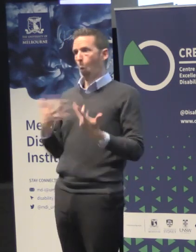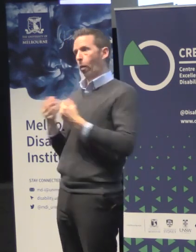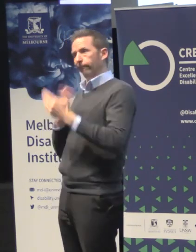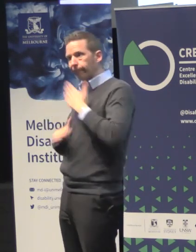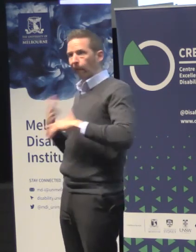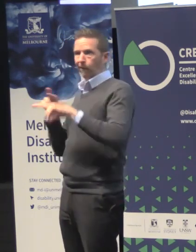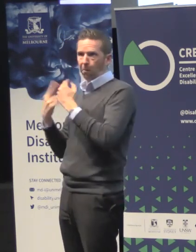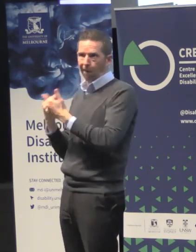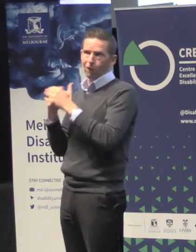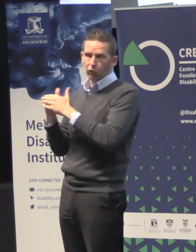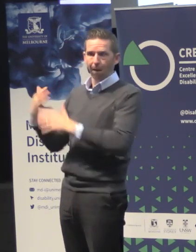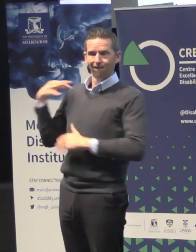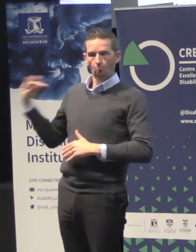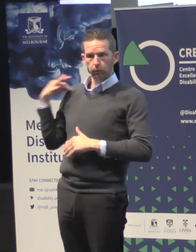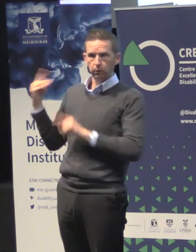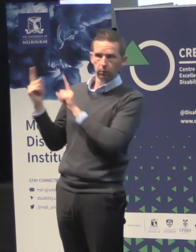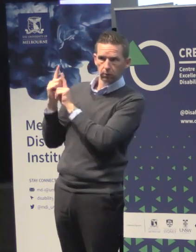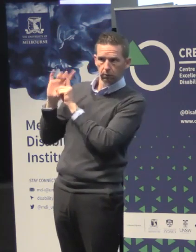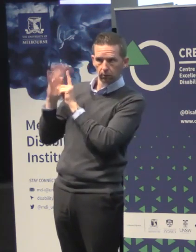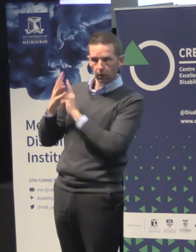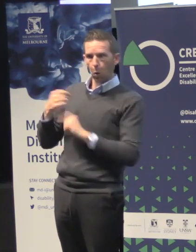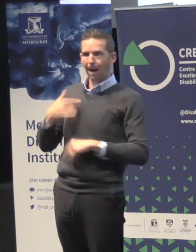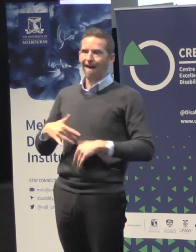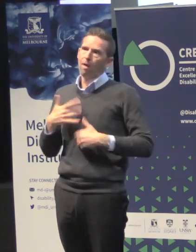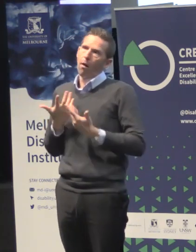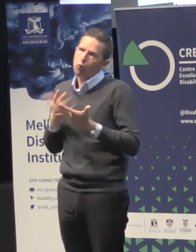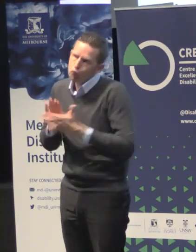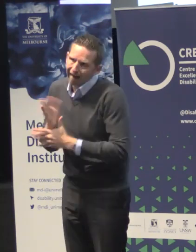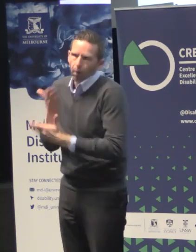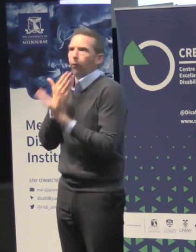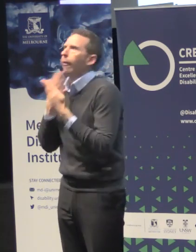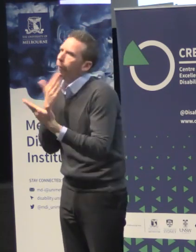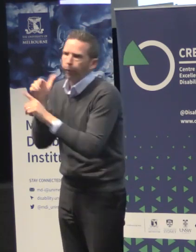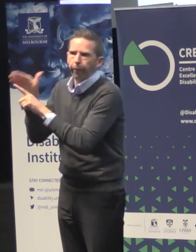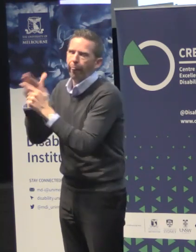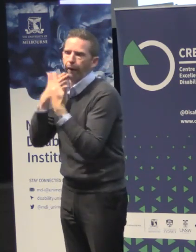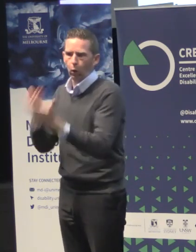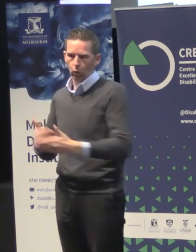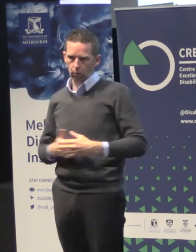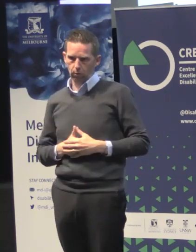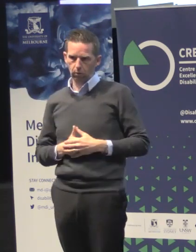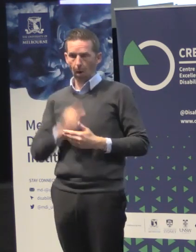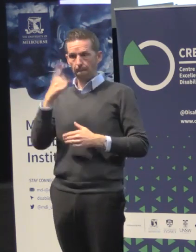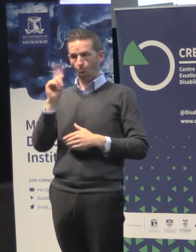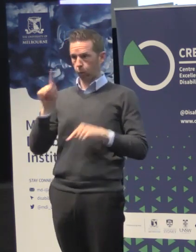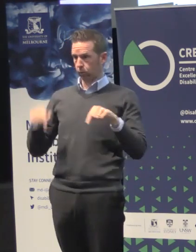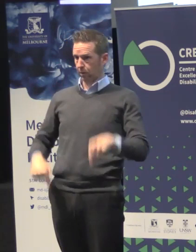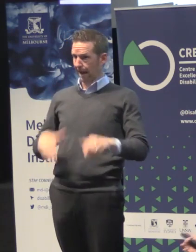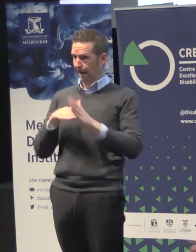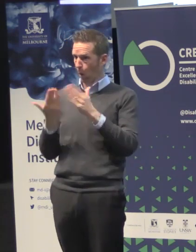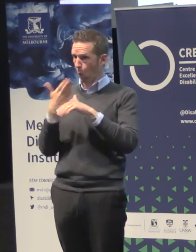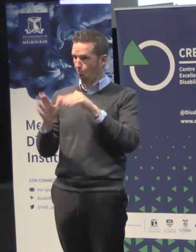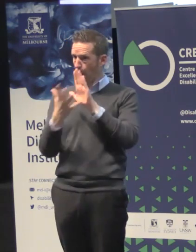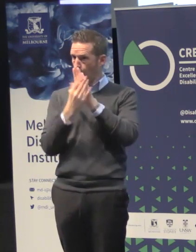families or friends or volunteers to whom we've had to feel grateful and say thank you. But what we have here is